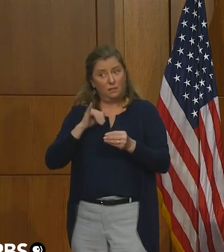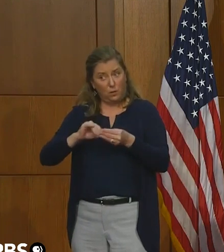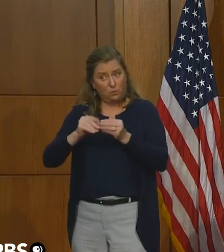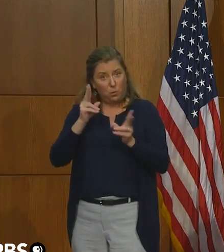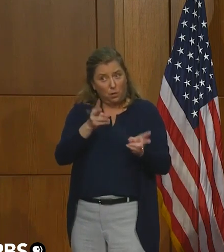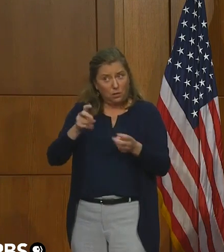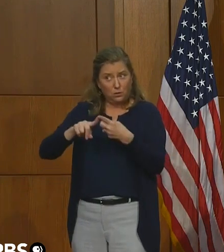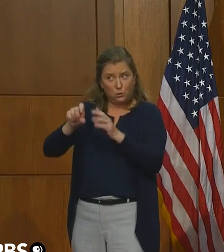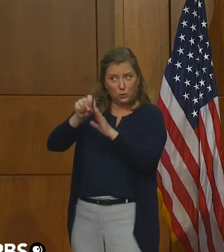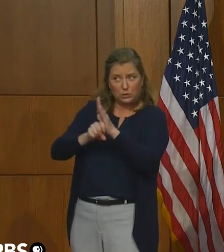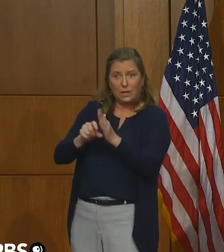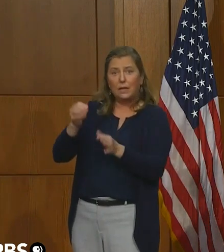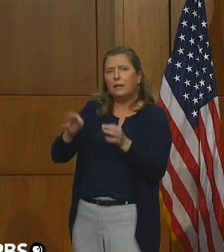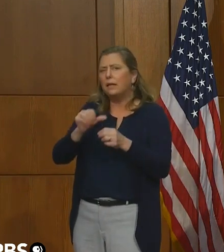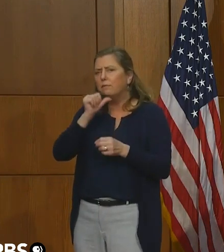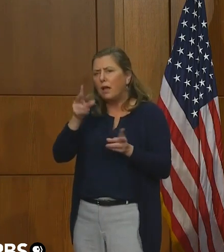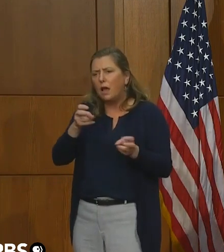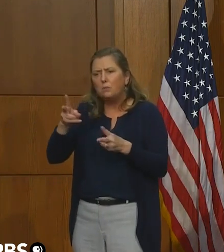and if not, why not?